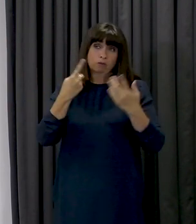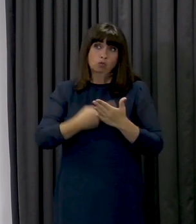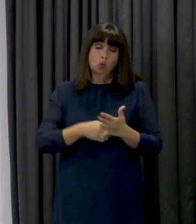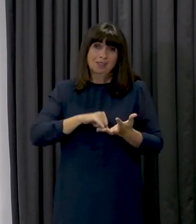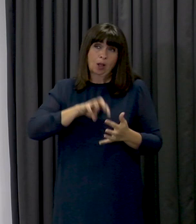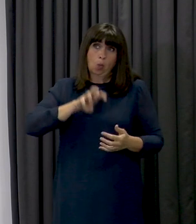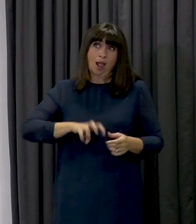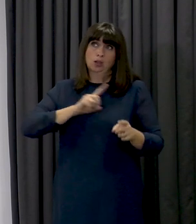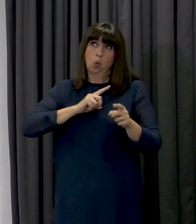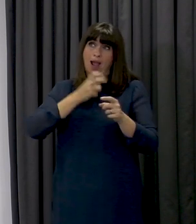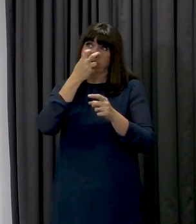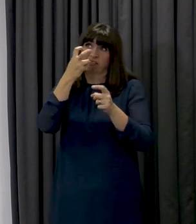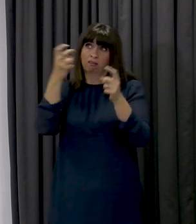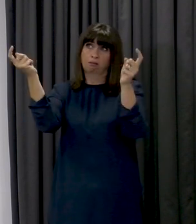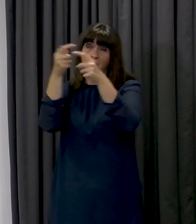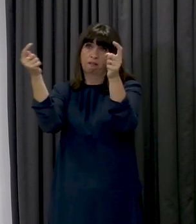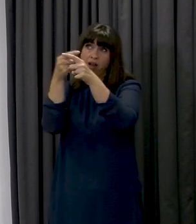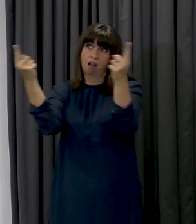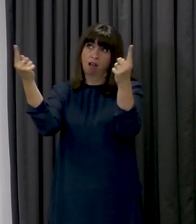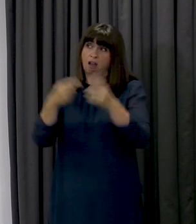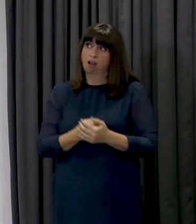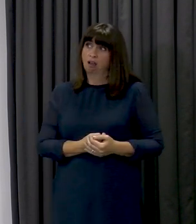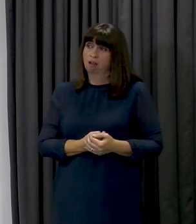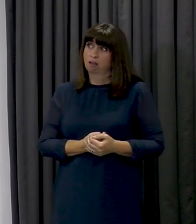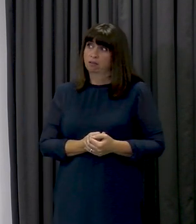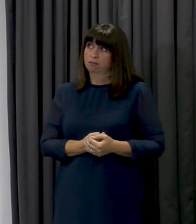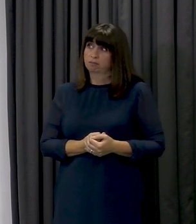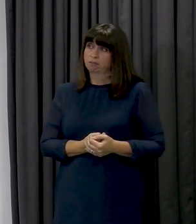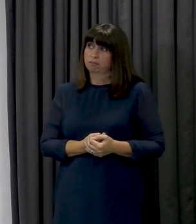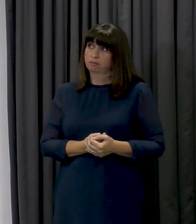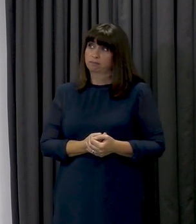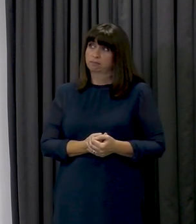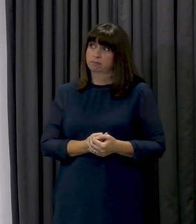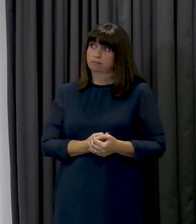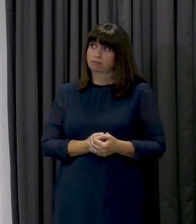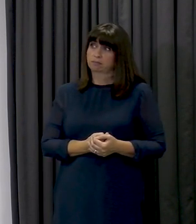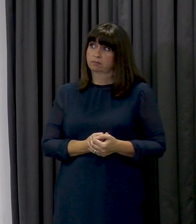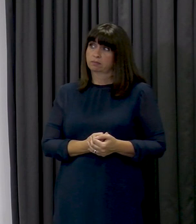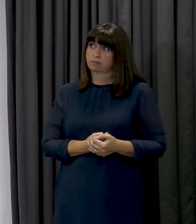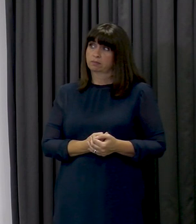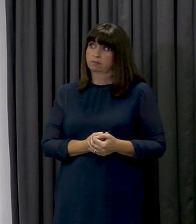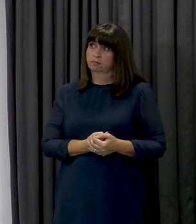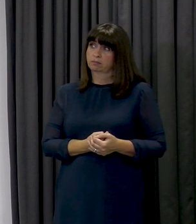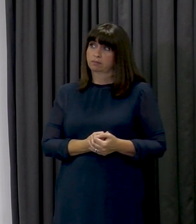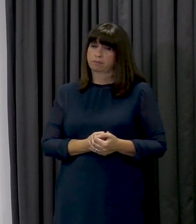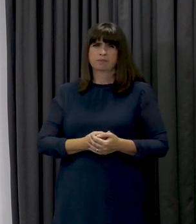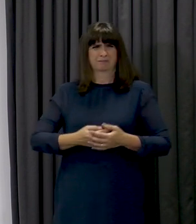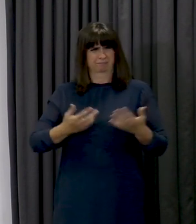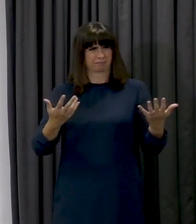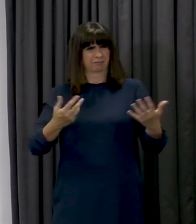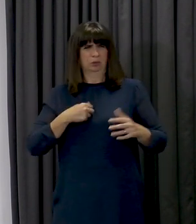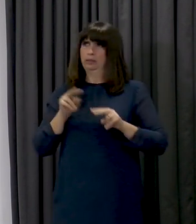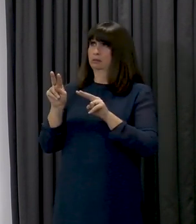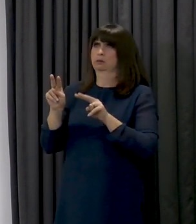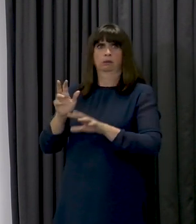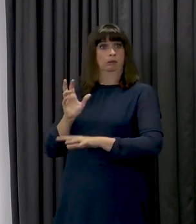the proximity to that North England population? Well, as I said, every one of us would be concerned at what we